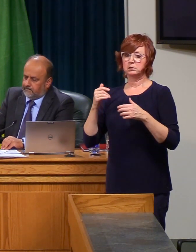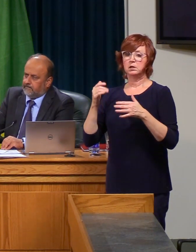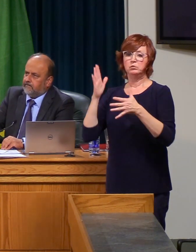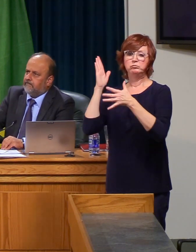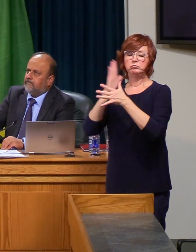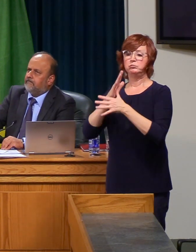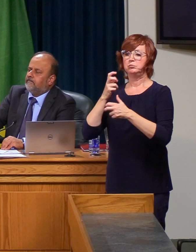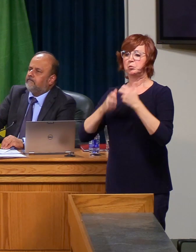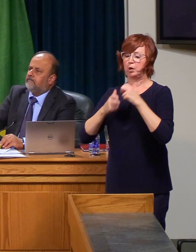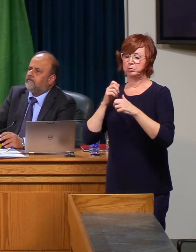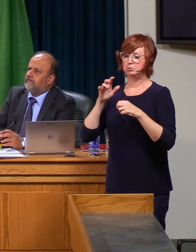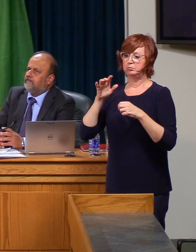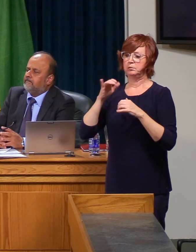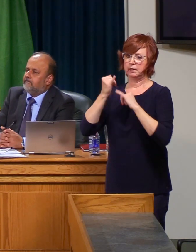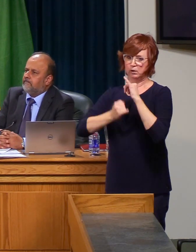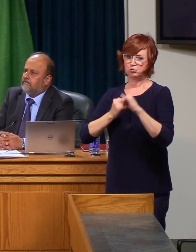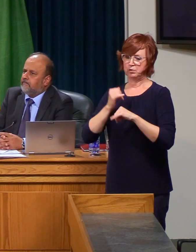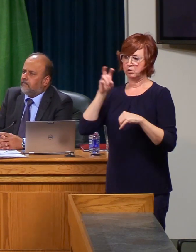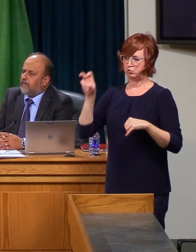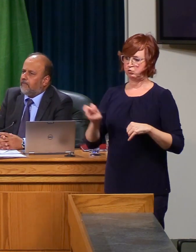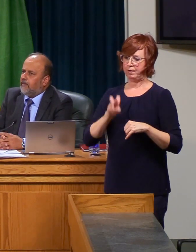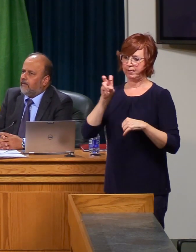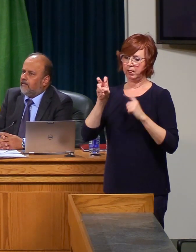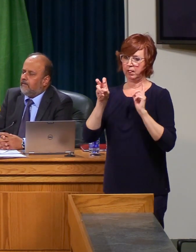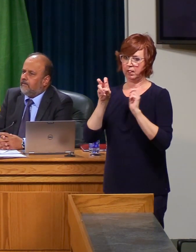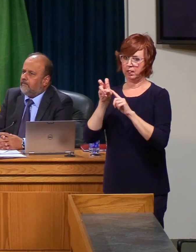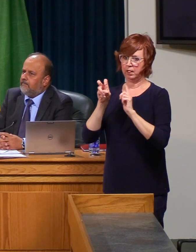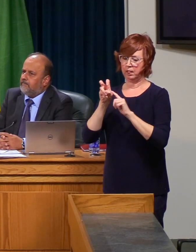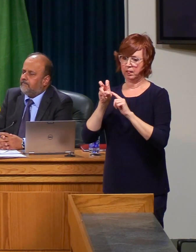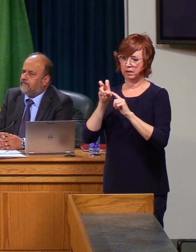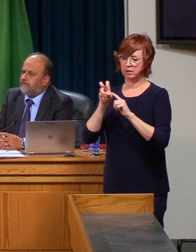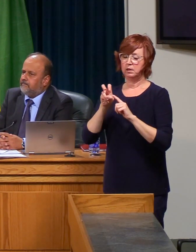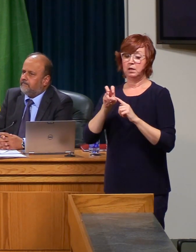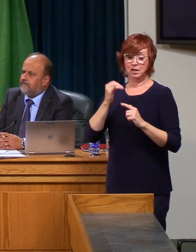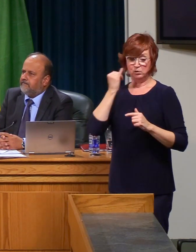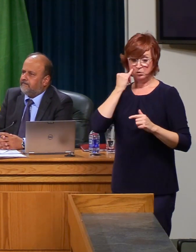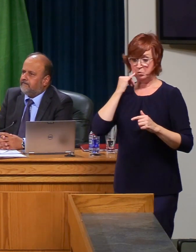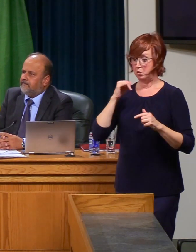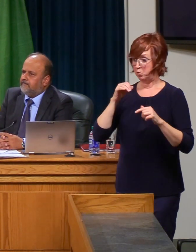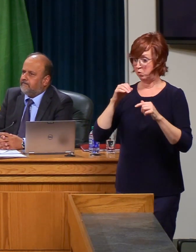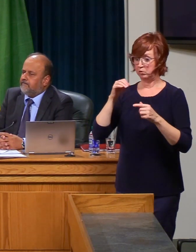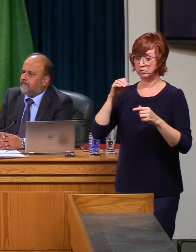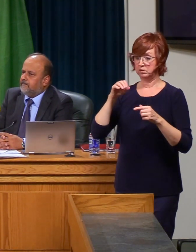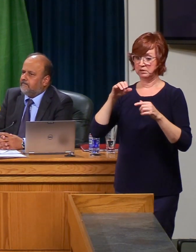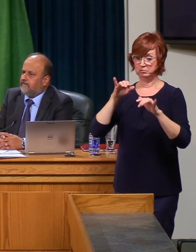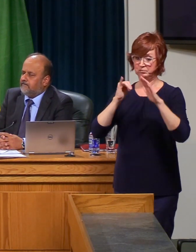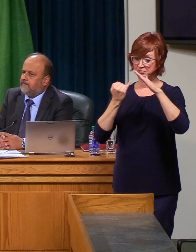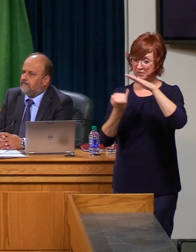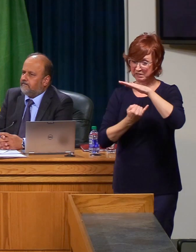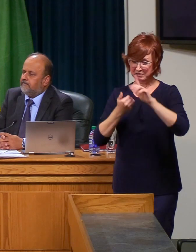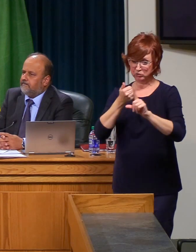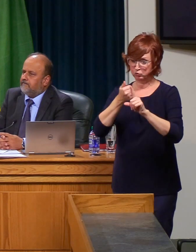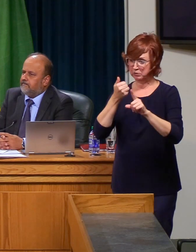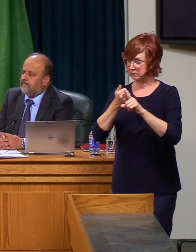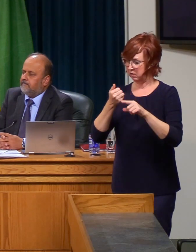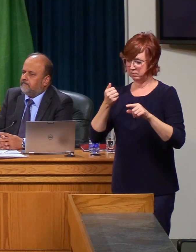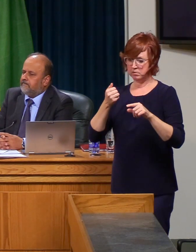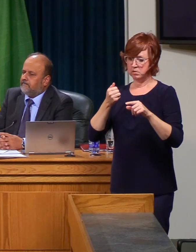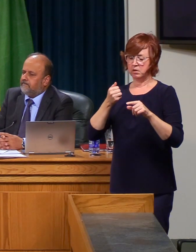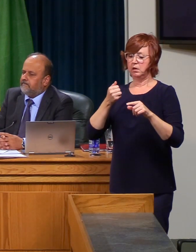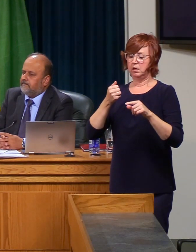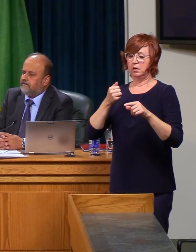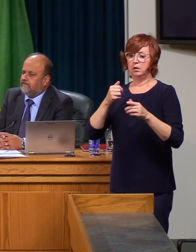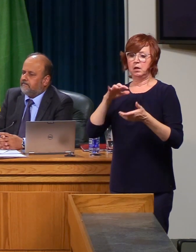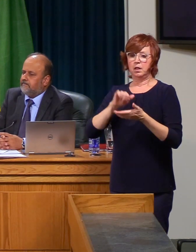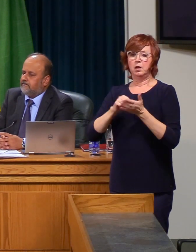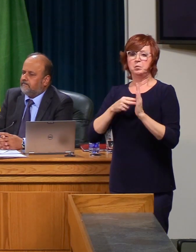does largely address this virus coming into Saskatchewan. It largely addresses us having the